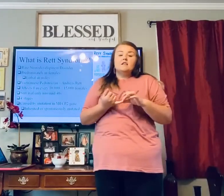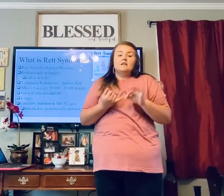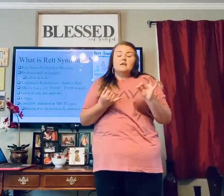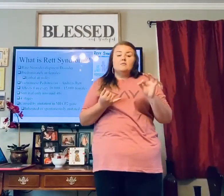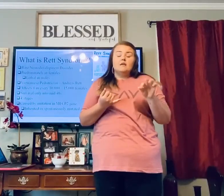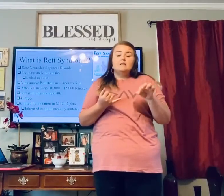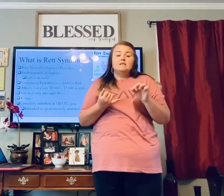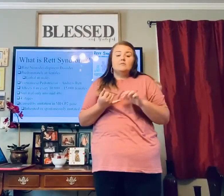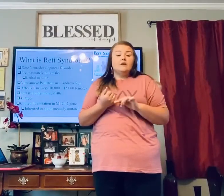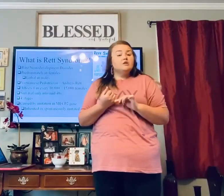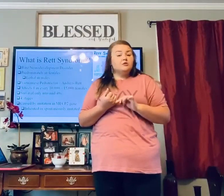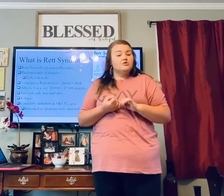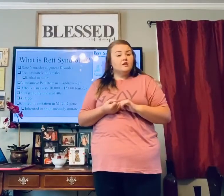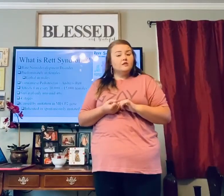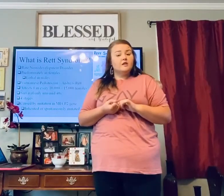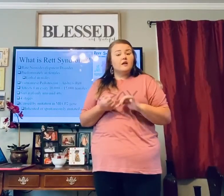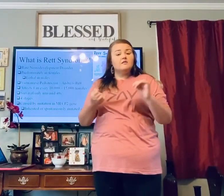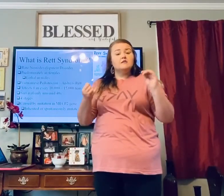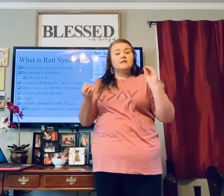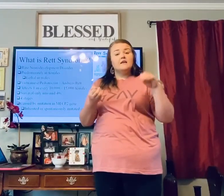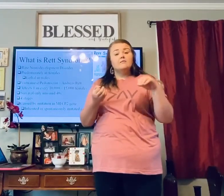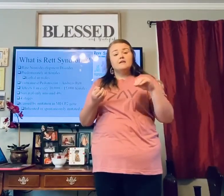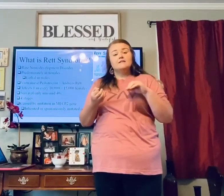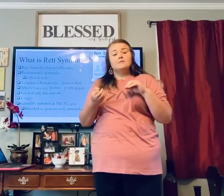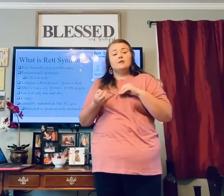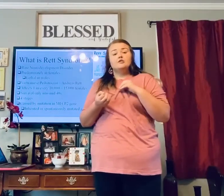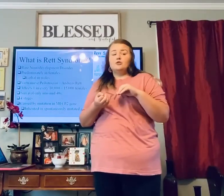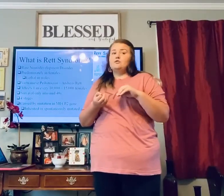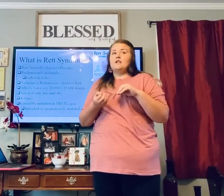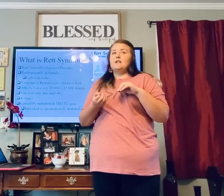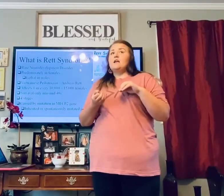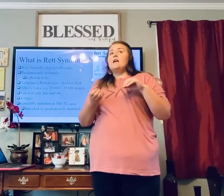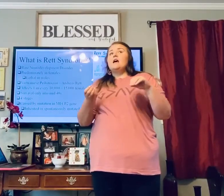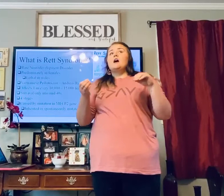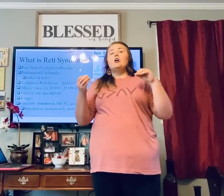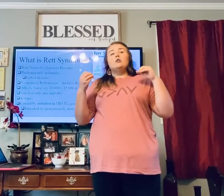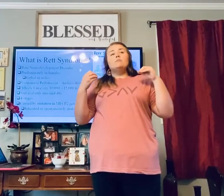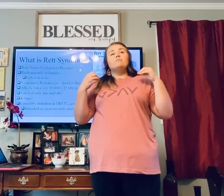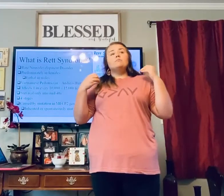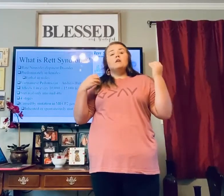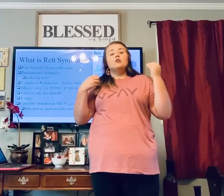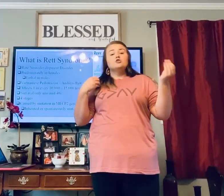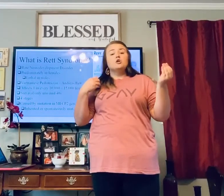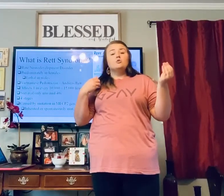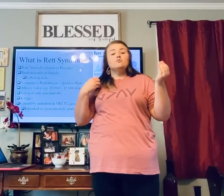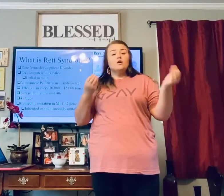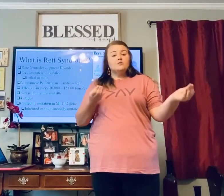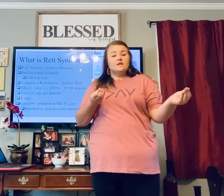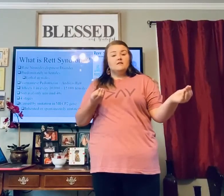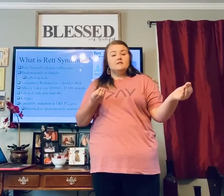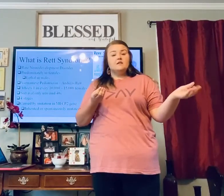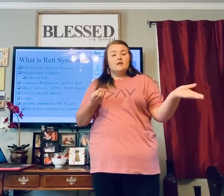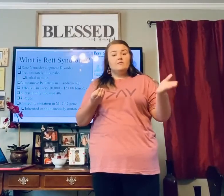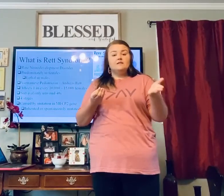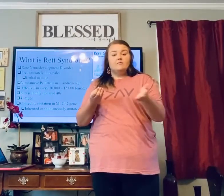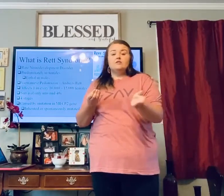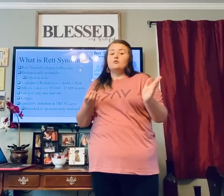the MECP2 gene. And this MECP2 gene controls proteins, MECP2